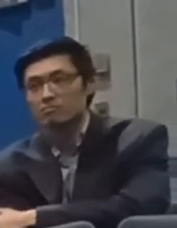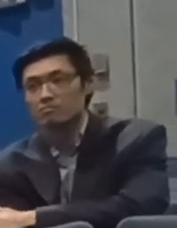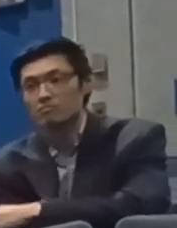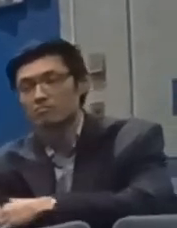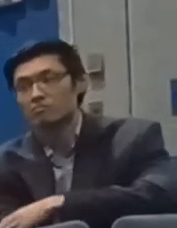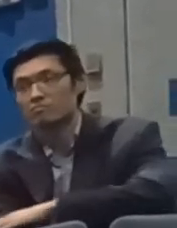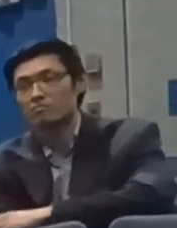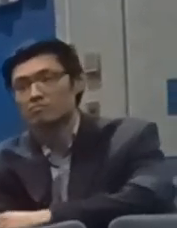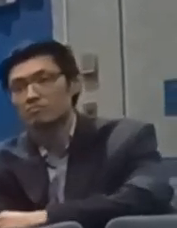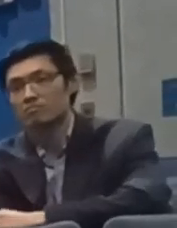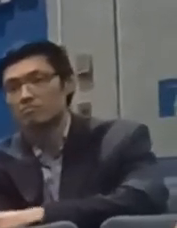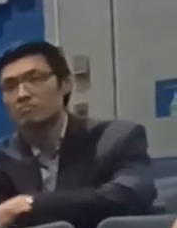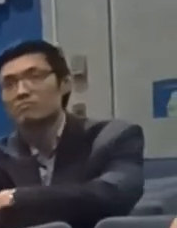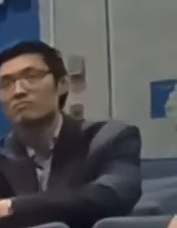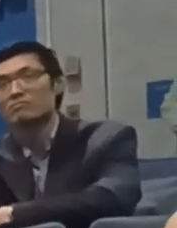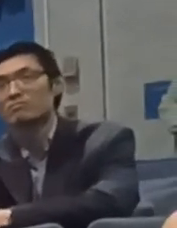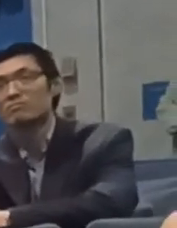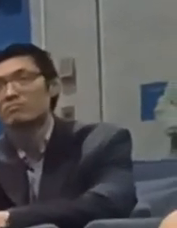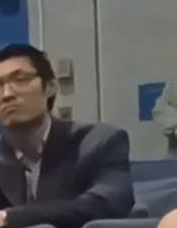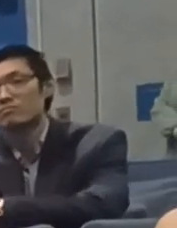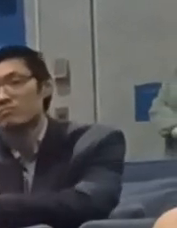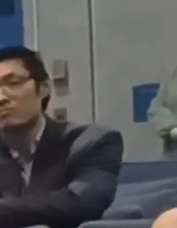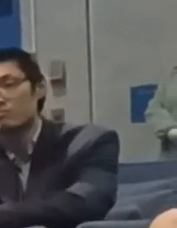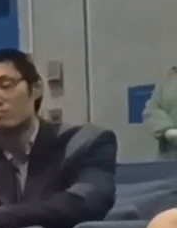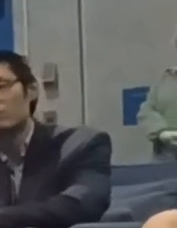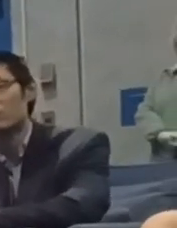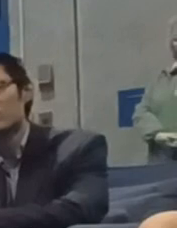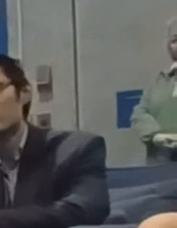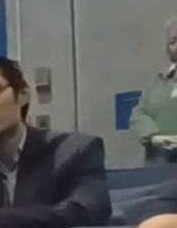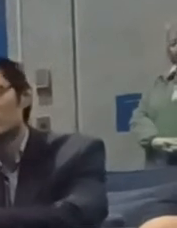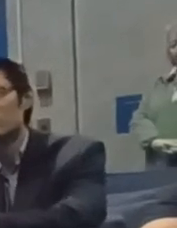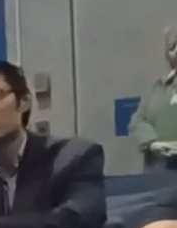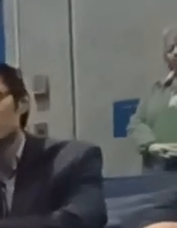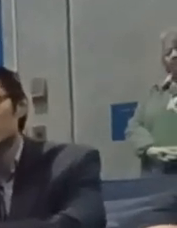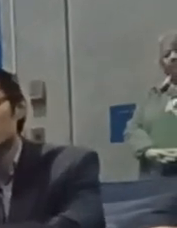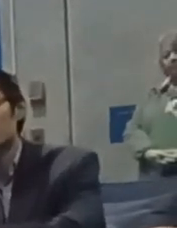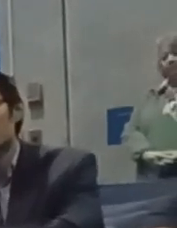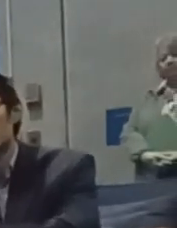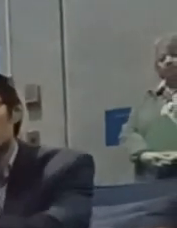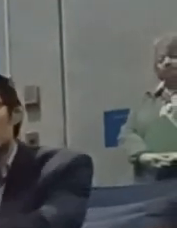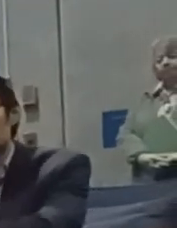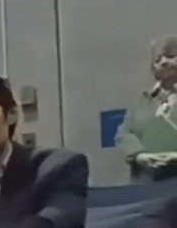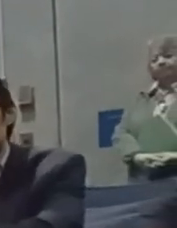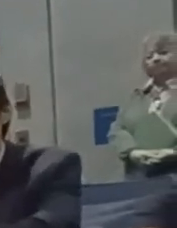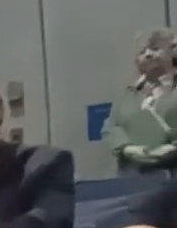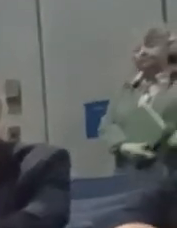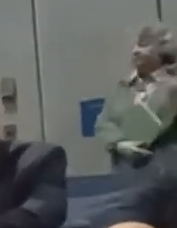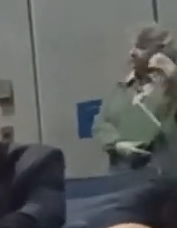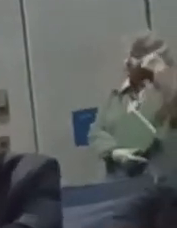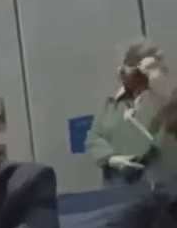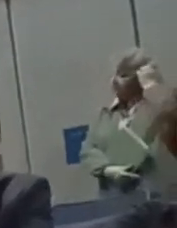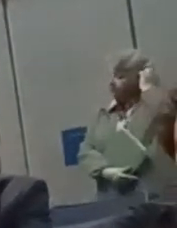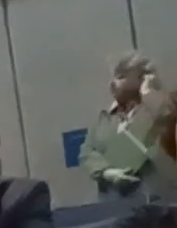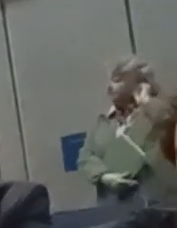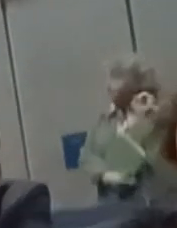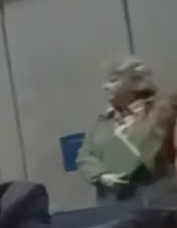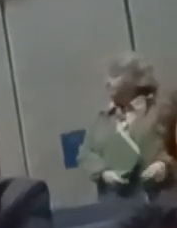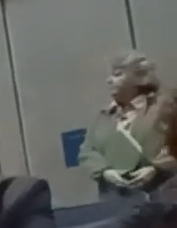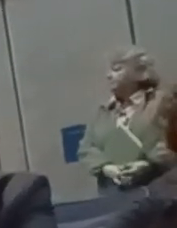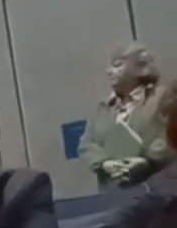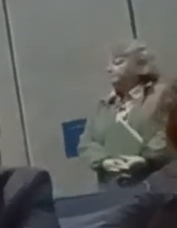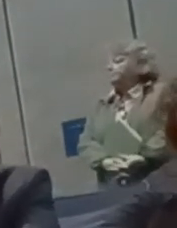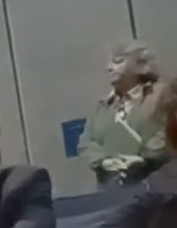verify housing was a huge priority, as well as commercial use, green space, and even